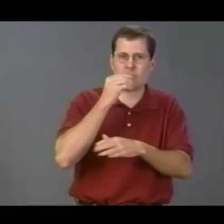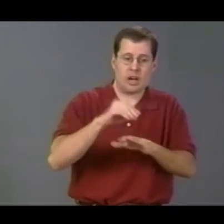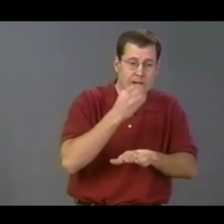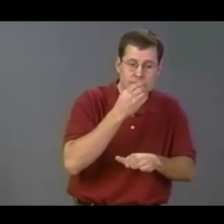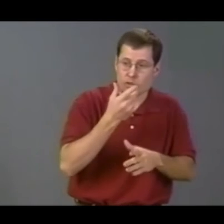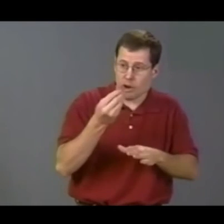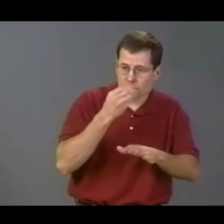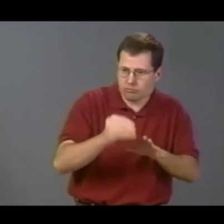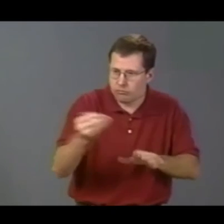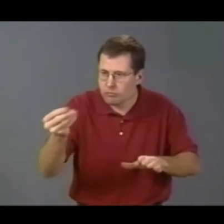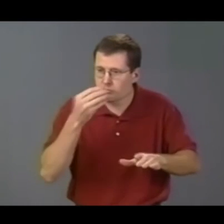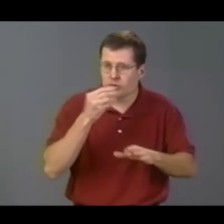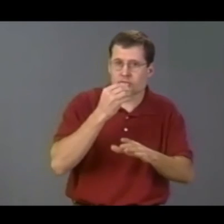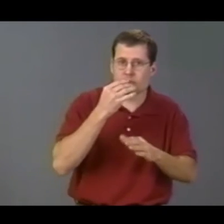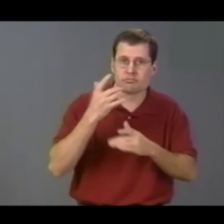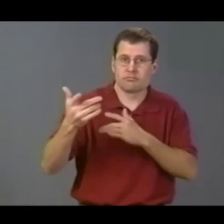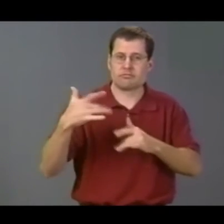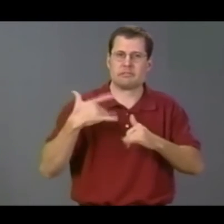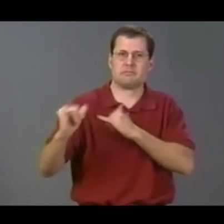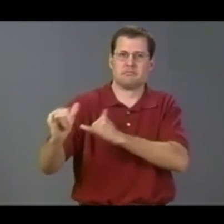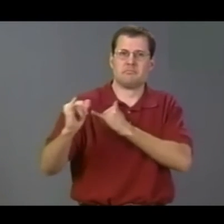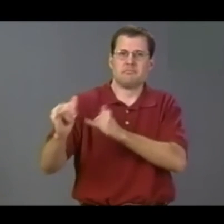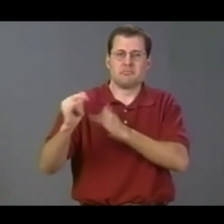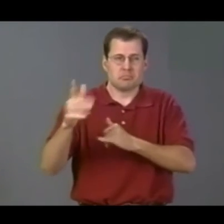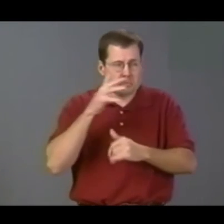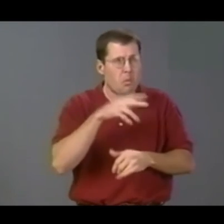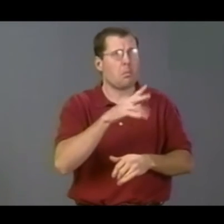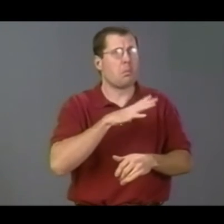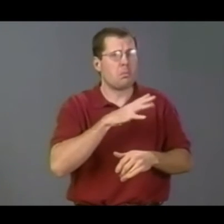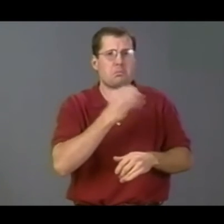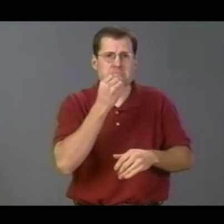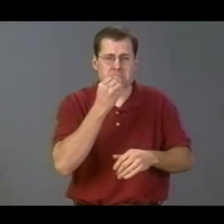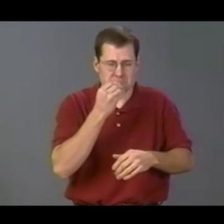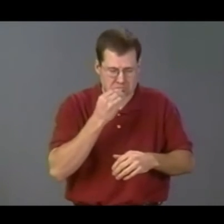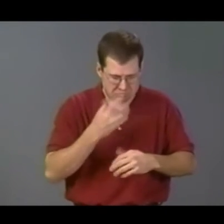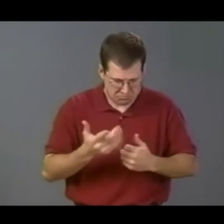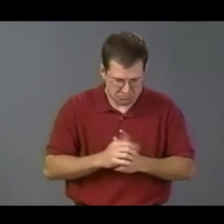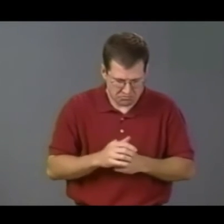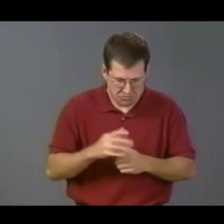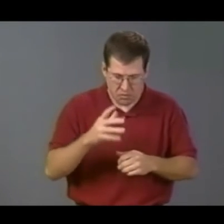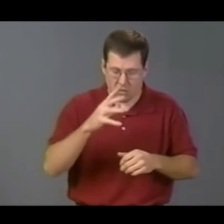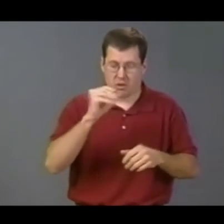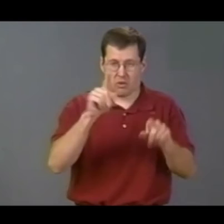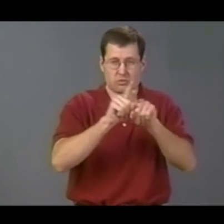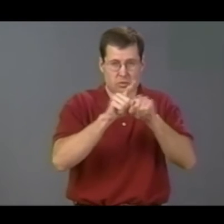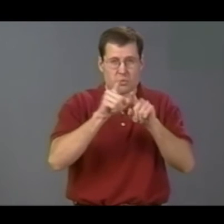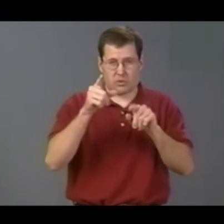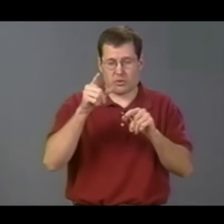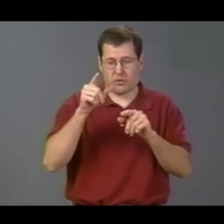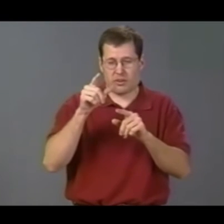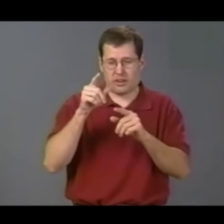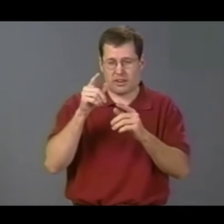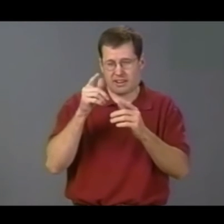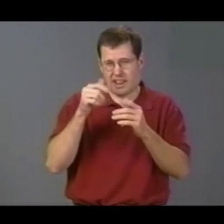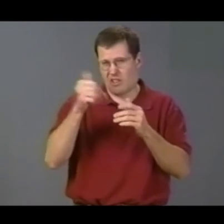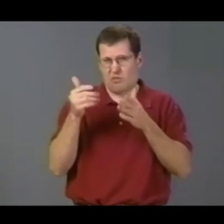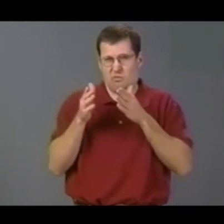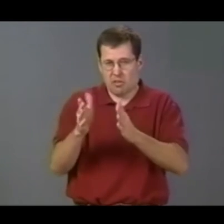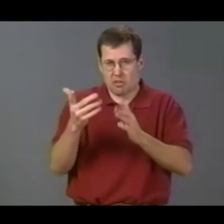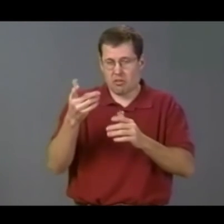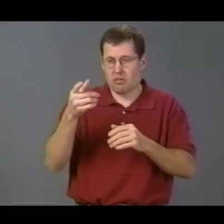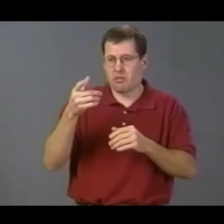Also, a better way, helping me, is share it. Share it with them. They eat, you eat, you share the same thing, they'll do what you